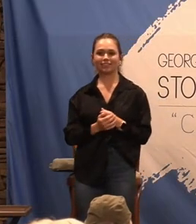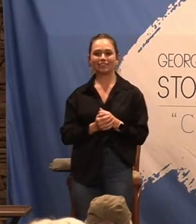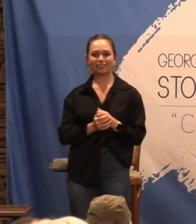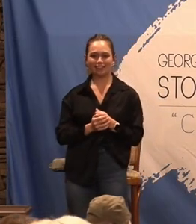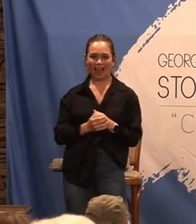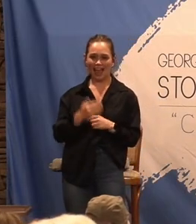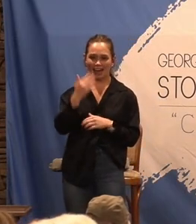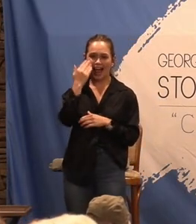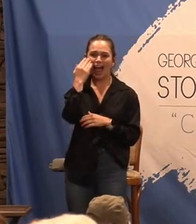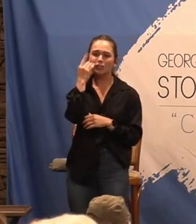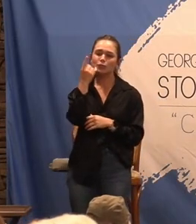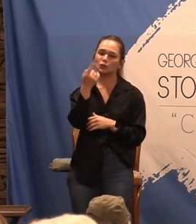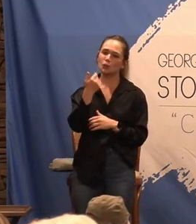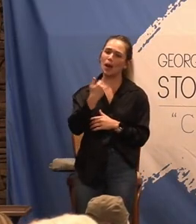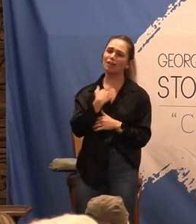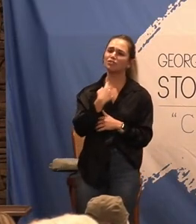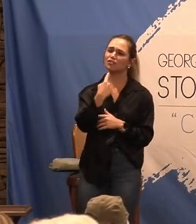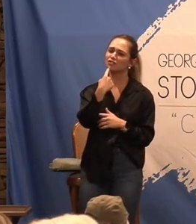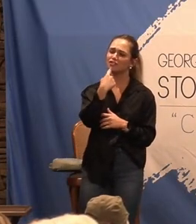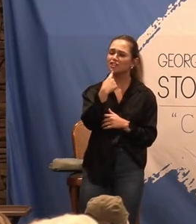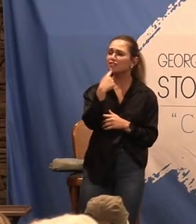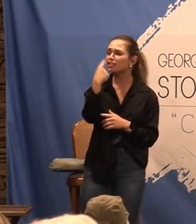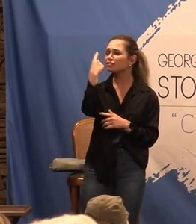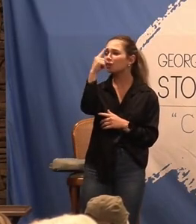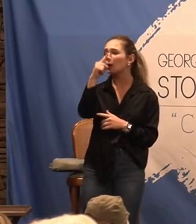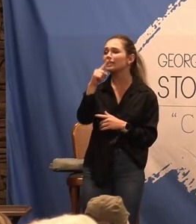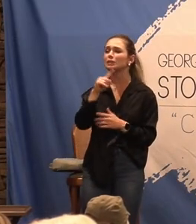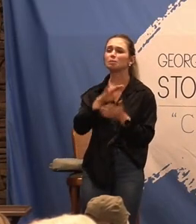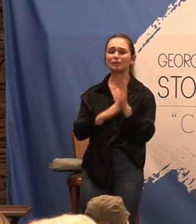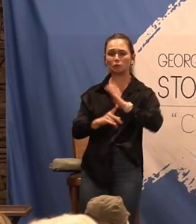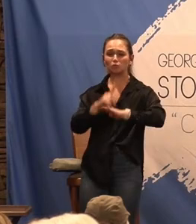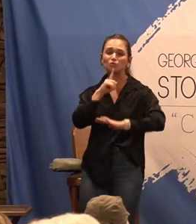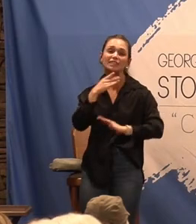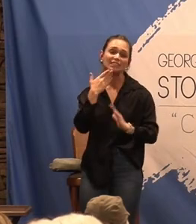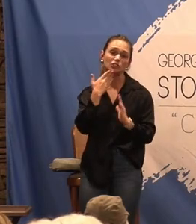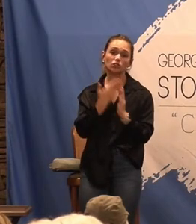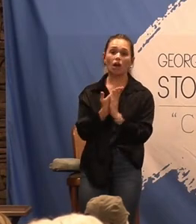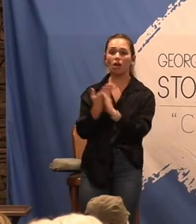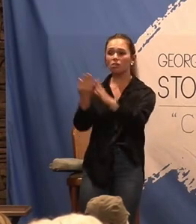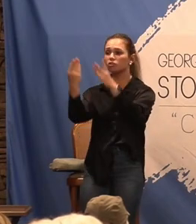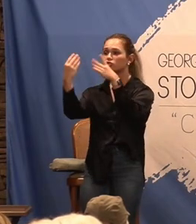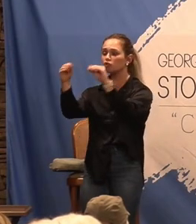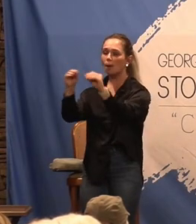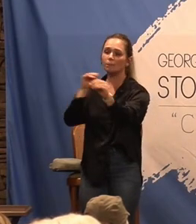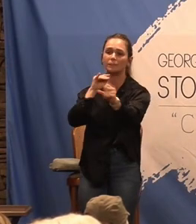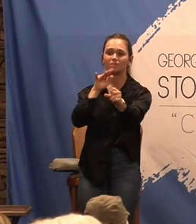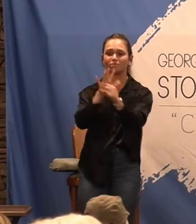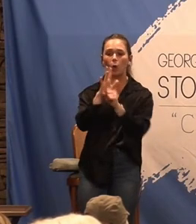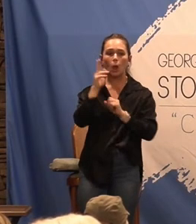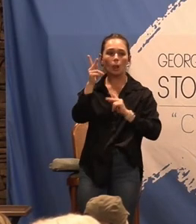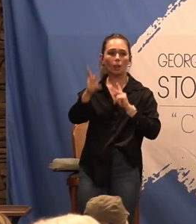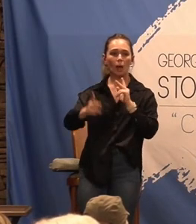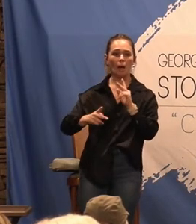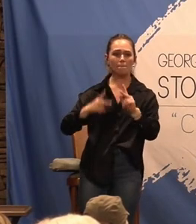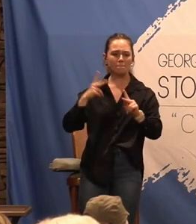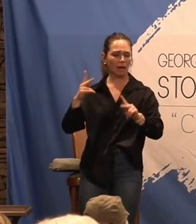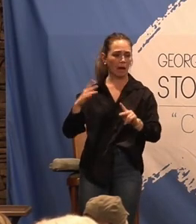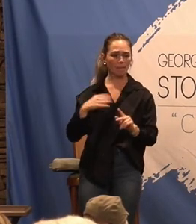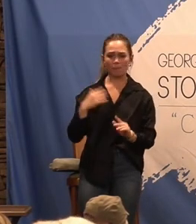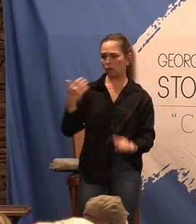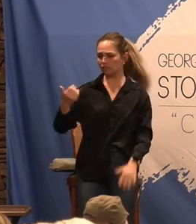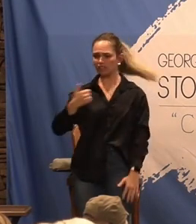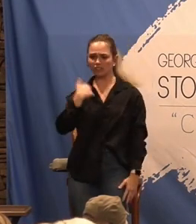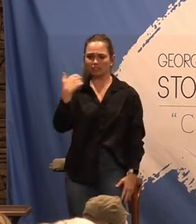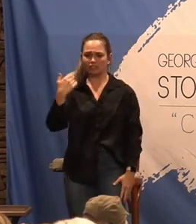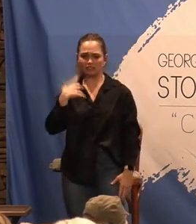And I know you have to suffer for it to be really good. And the shop is full of people, all hip,